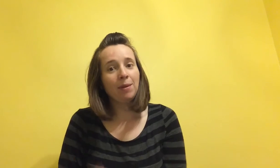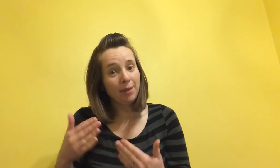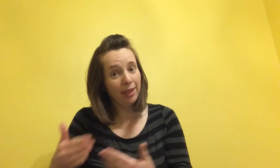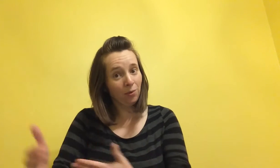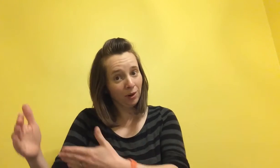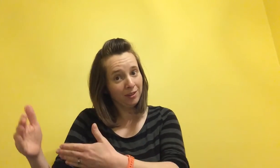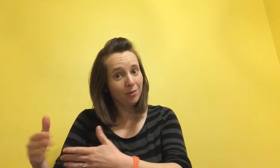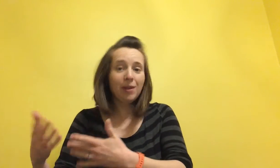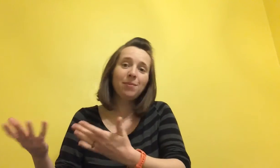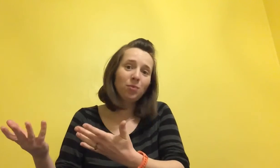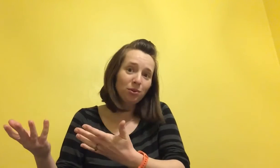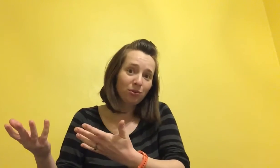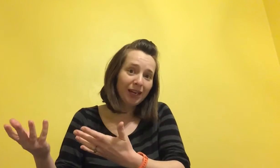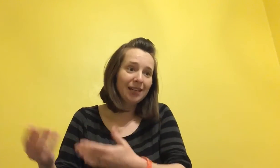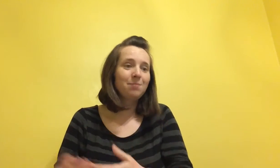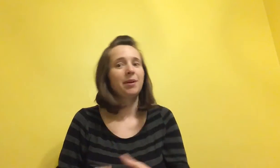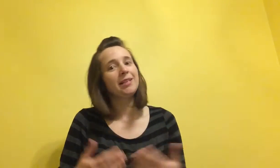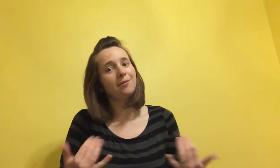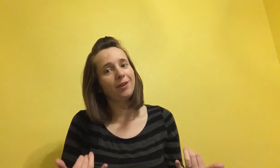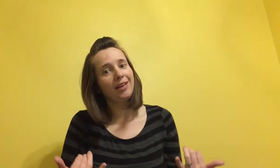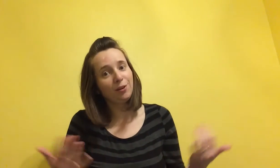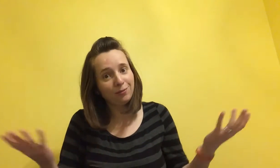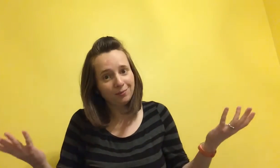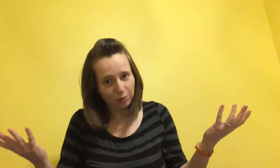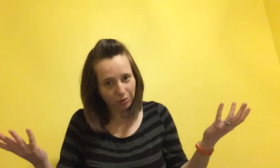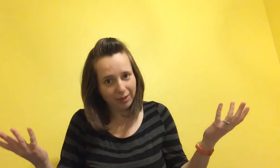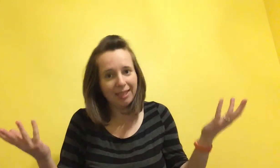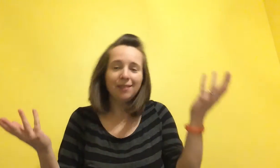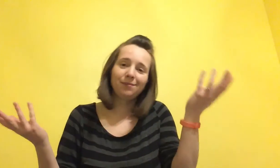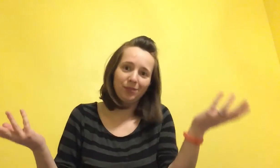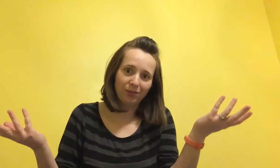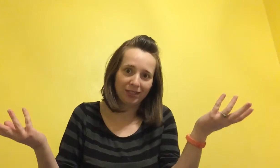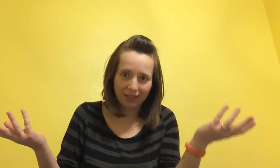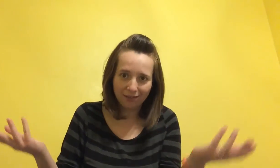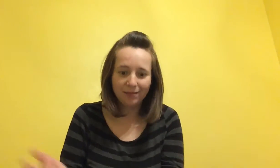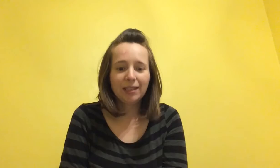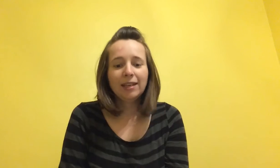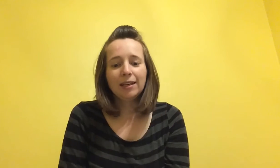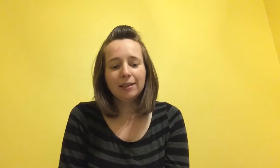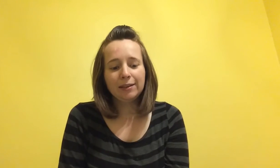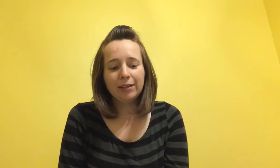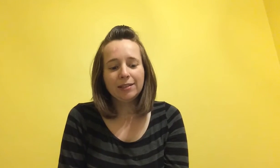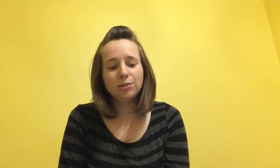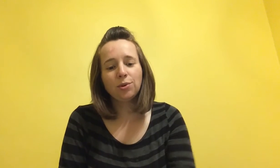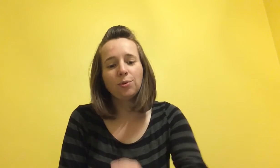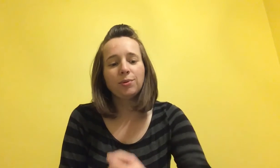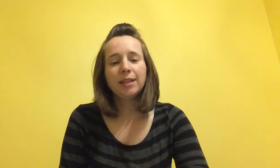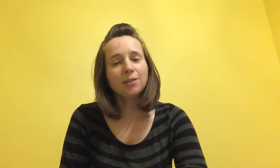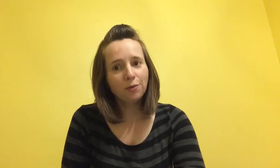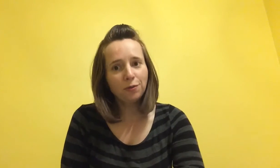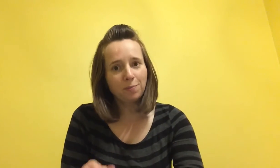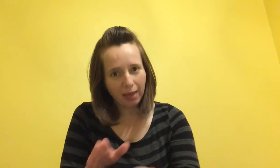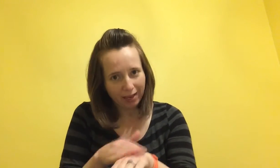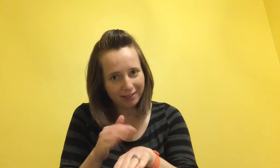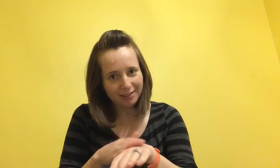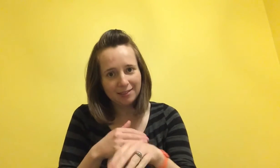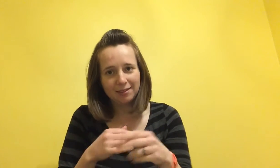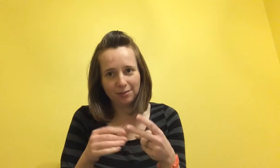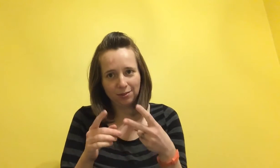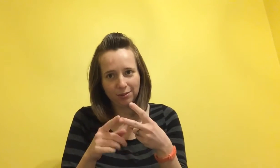Maybe later on there may be one created, but as of right now, currently, there is none. All right, so that's all for pets. So our